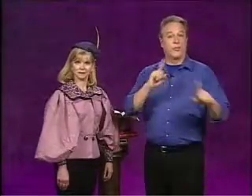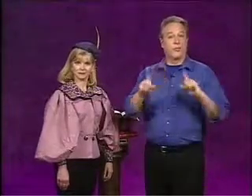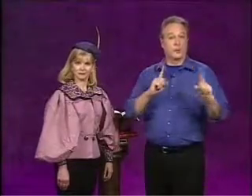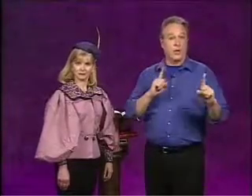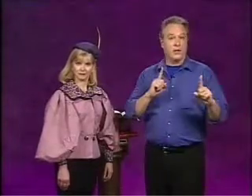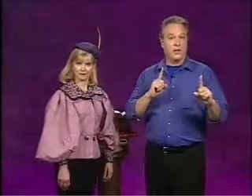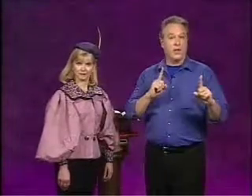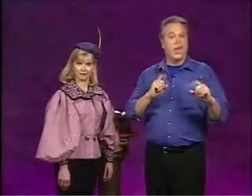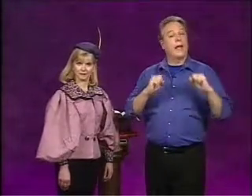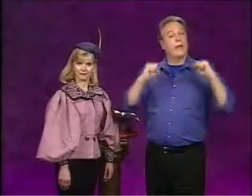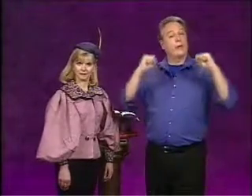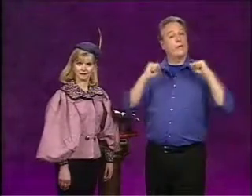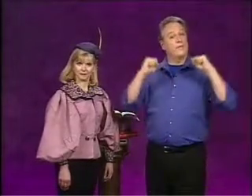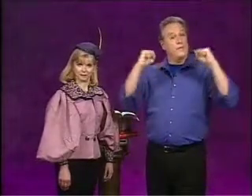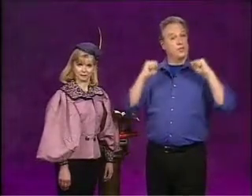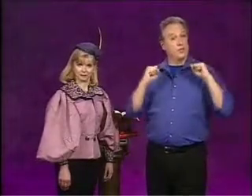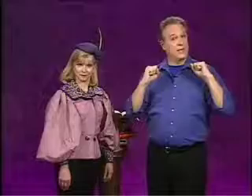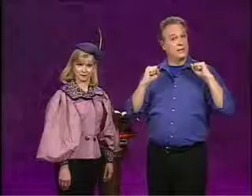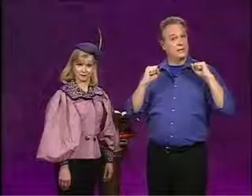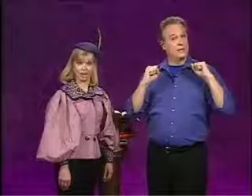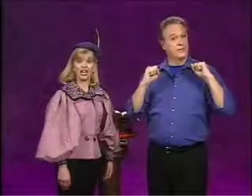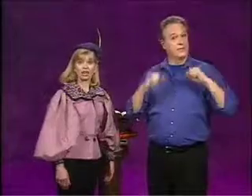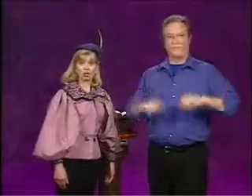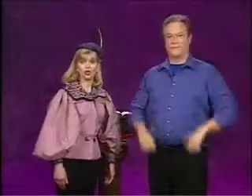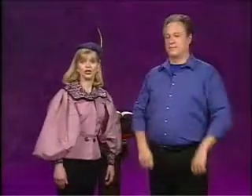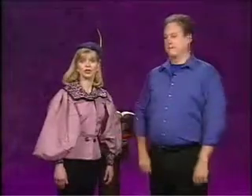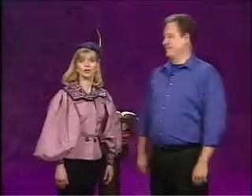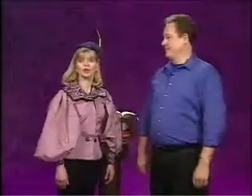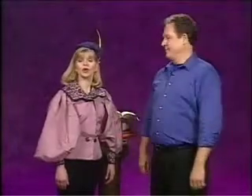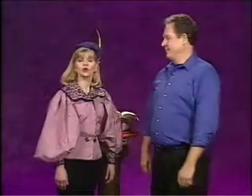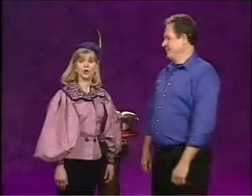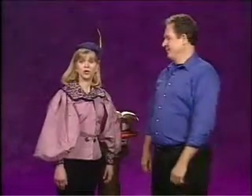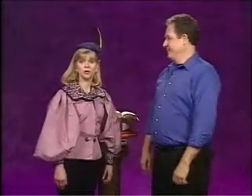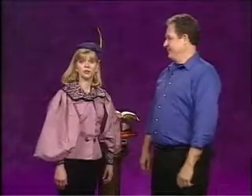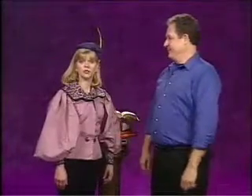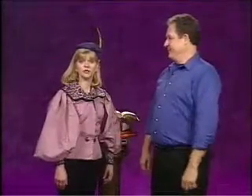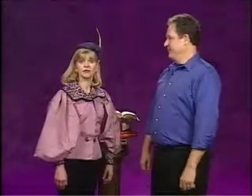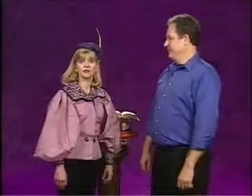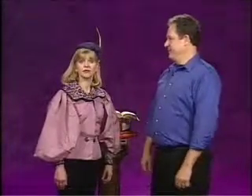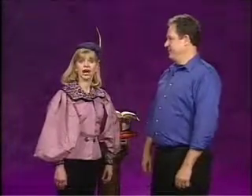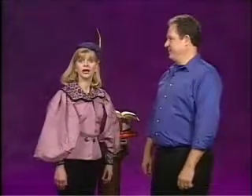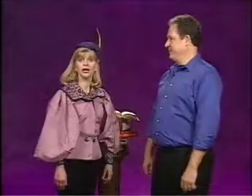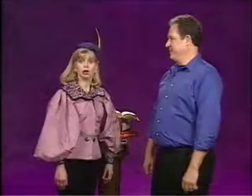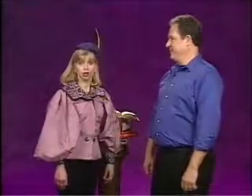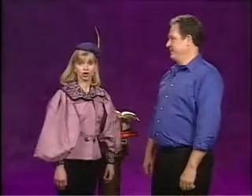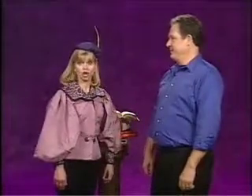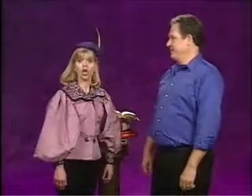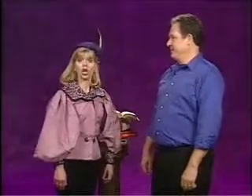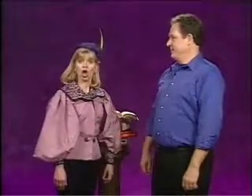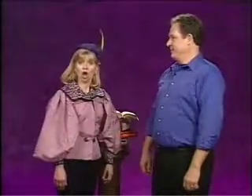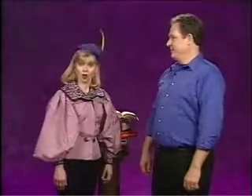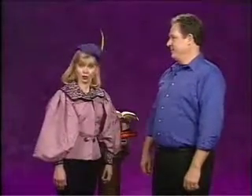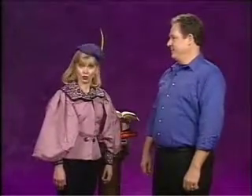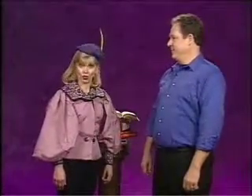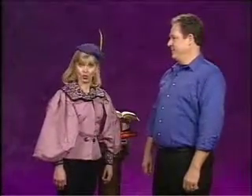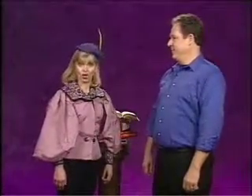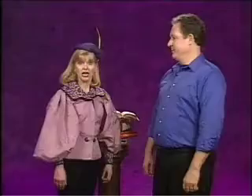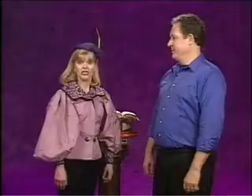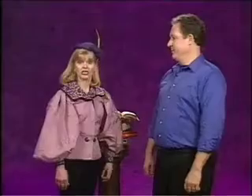brief talk and briefly exercising. Increase the number of repeated movements of the sign to show a long duration, such